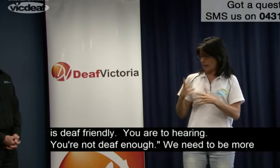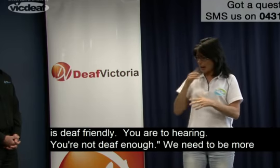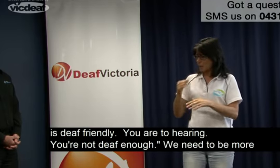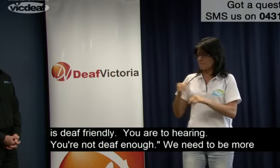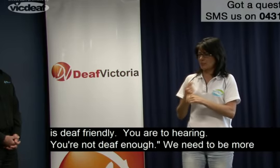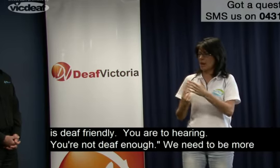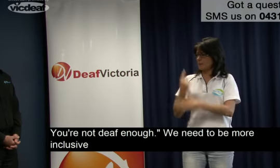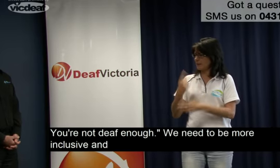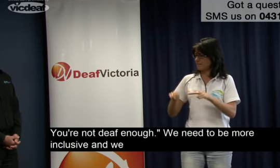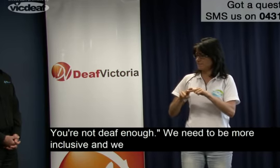you create diversity.